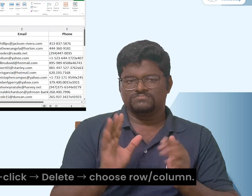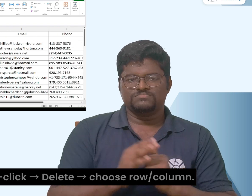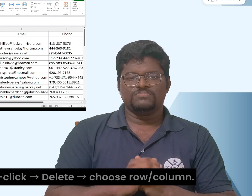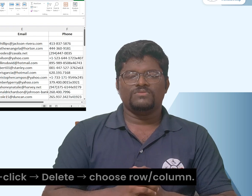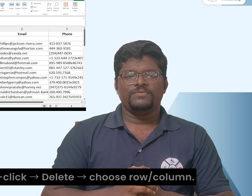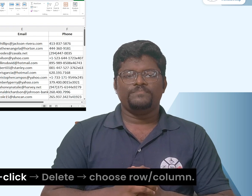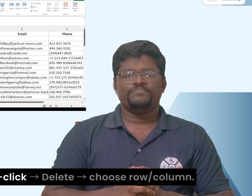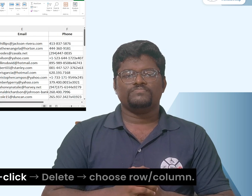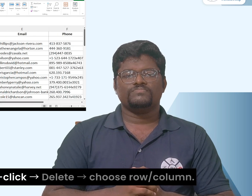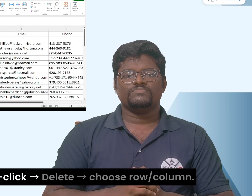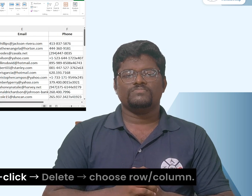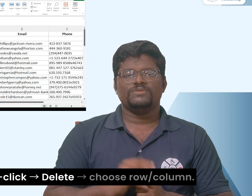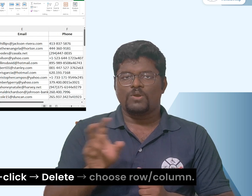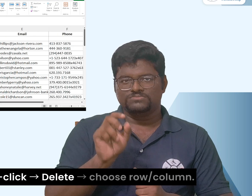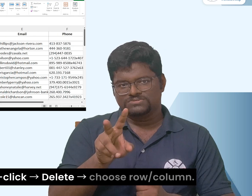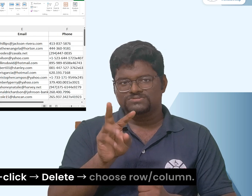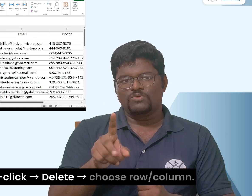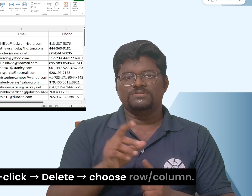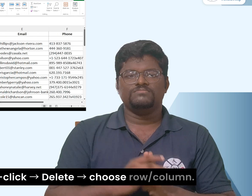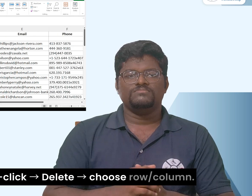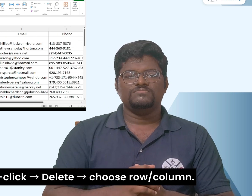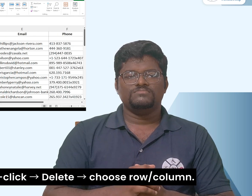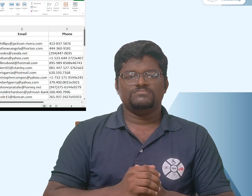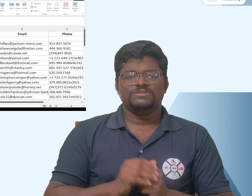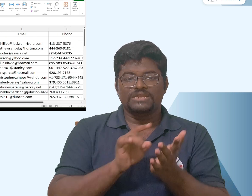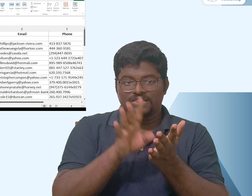Normally, you right-click Delete, choose row or column.